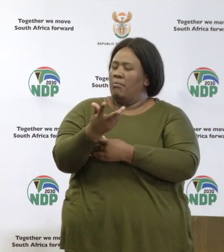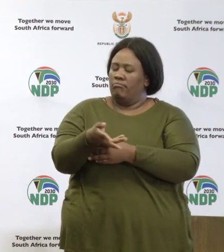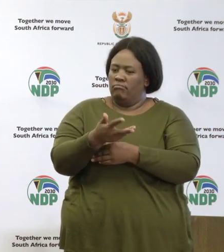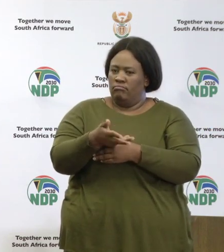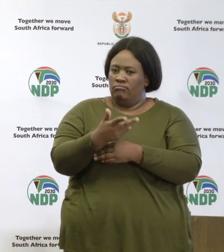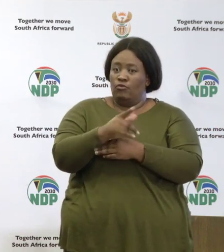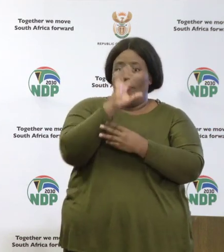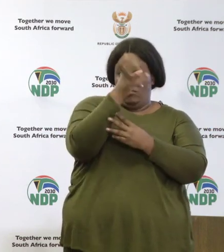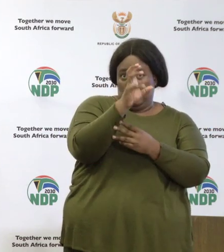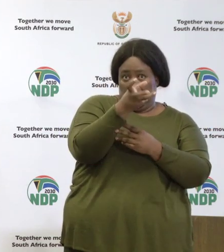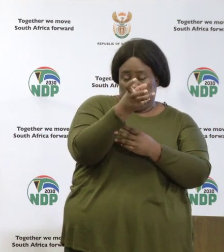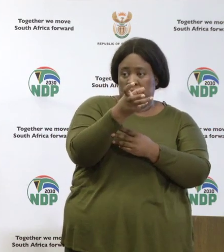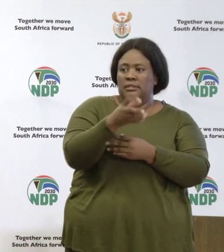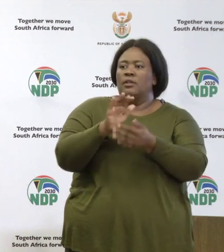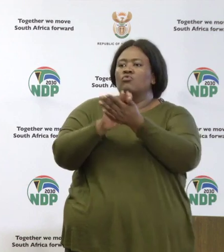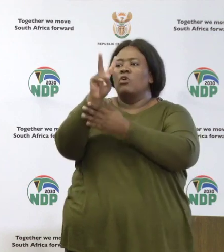the Free State,